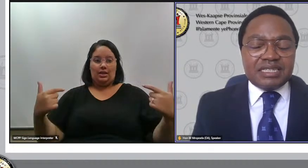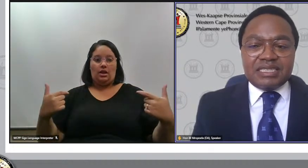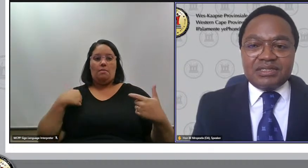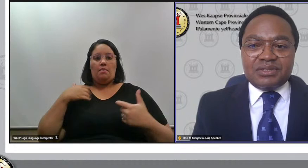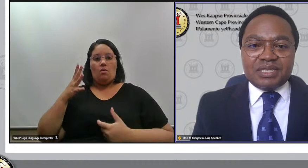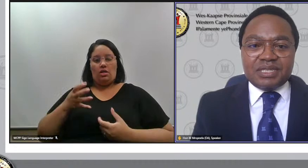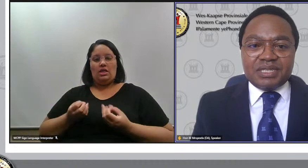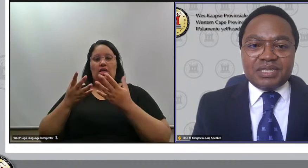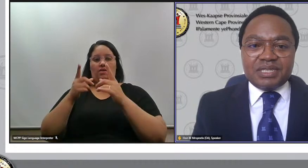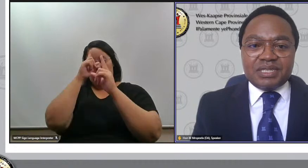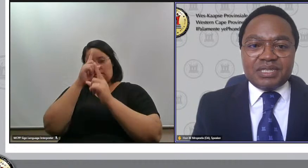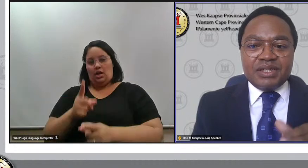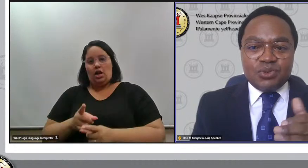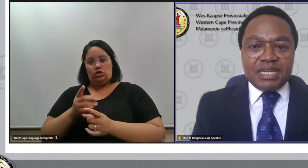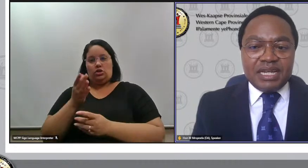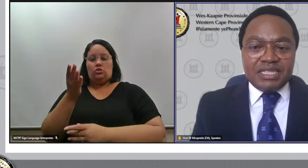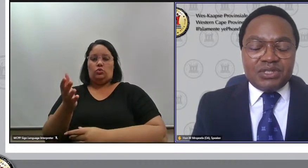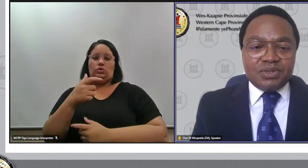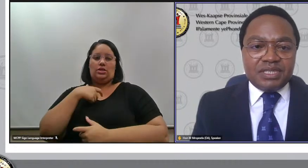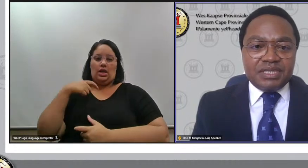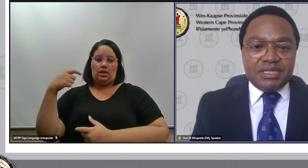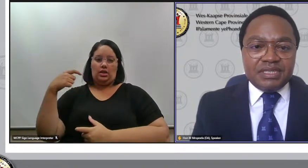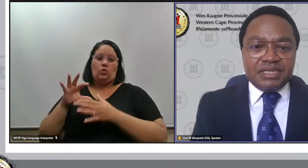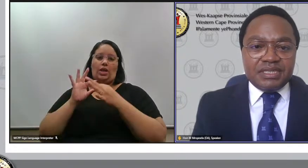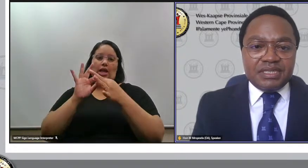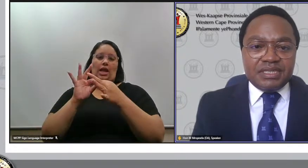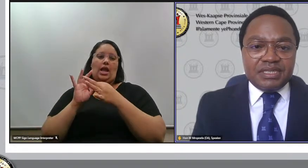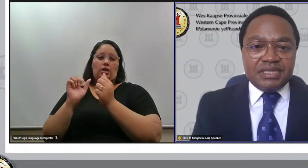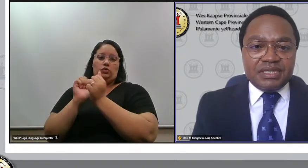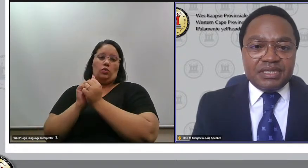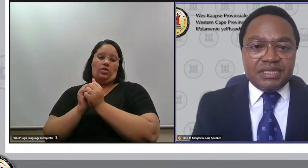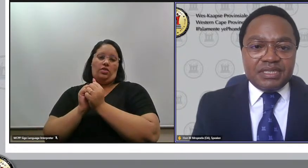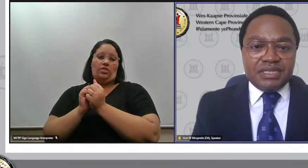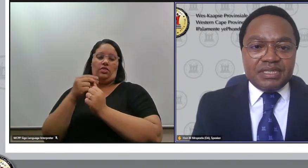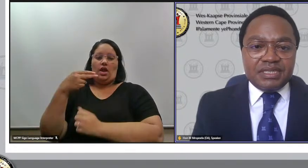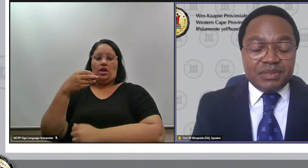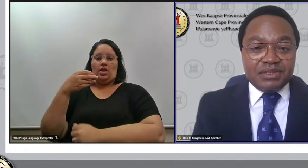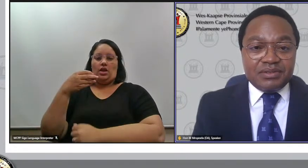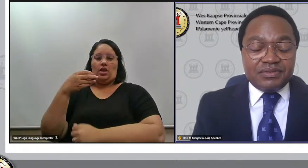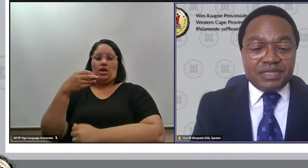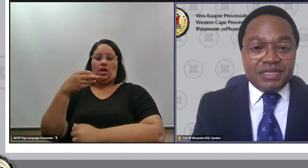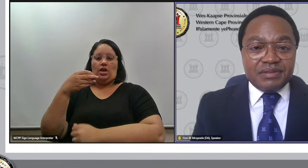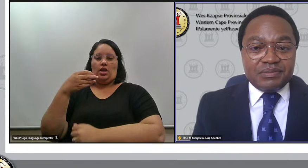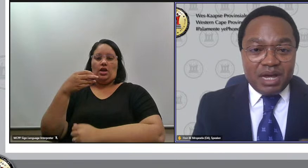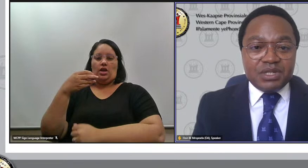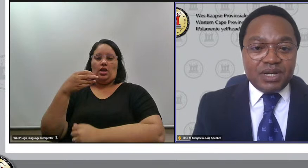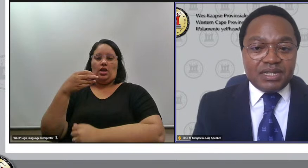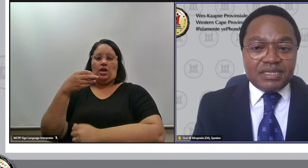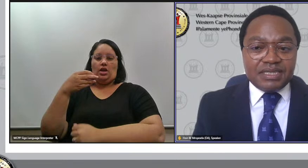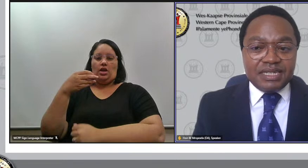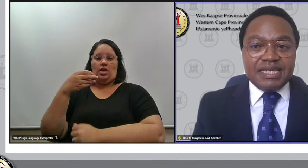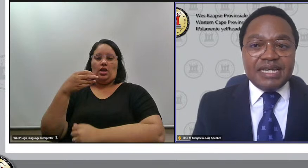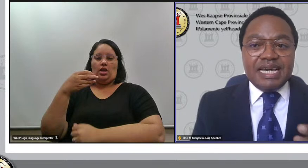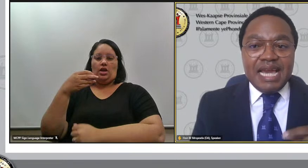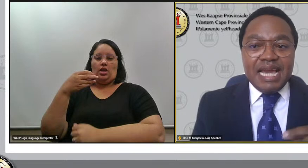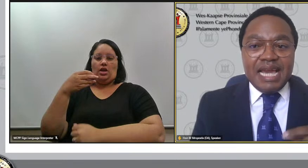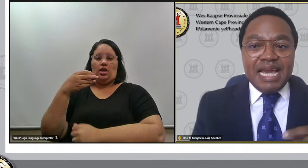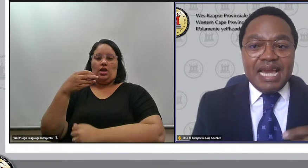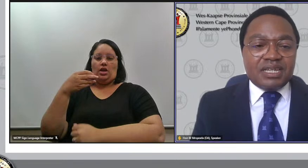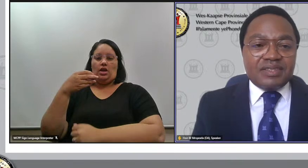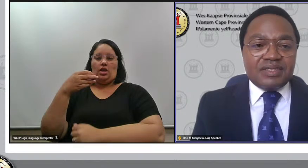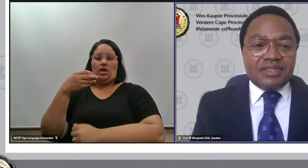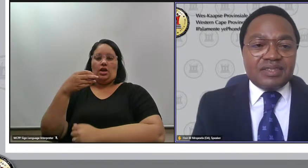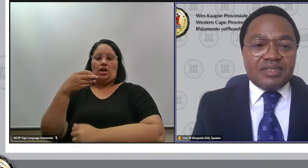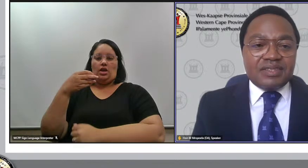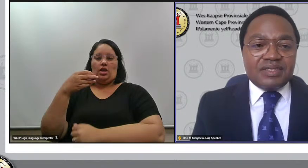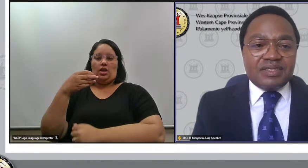an instruction to him to engage with the HOD of Public Works and ensure